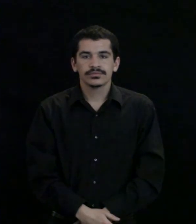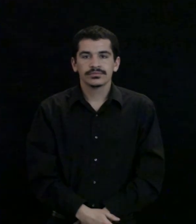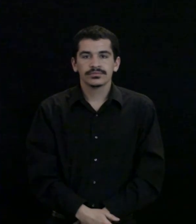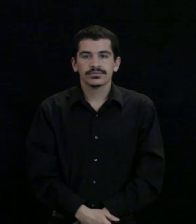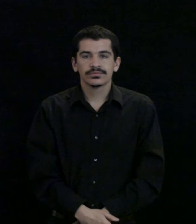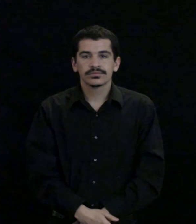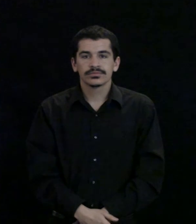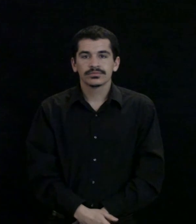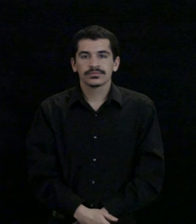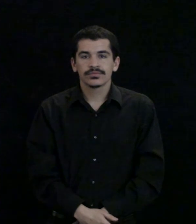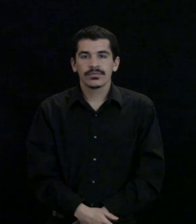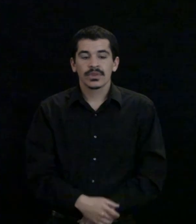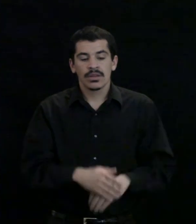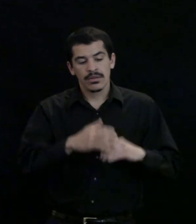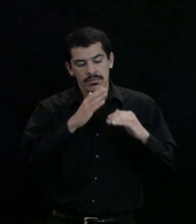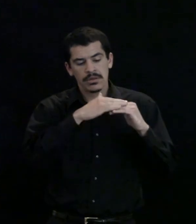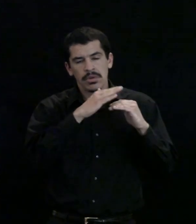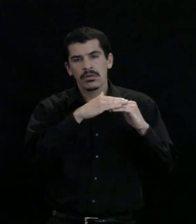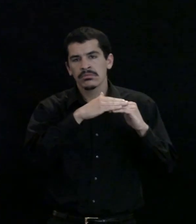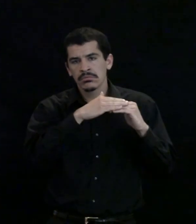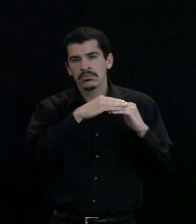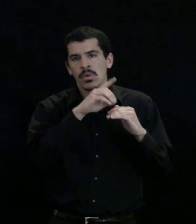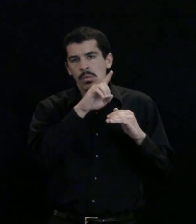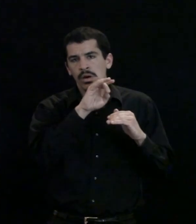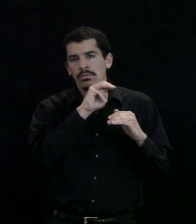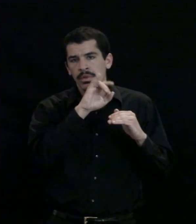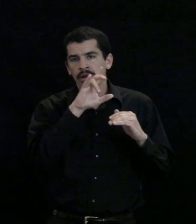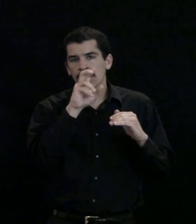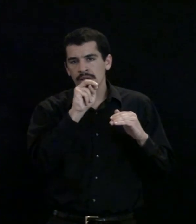The most it would cost is about $2